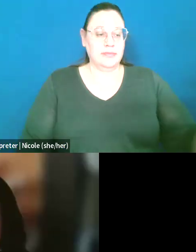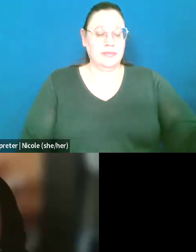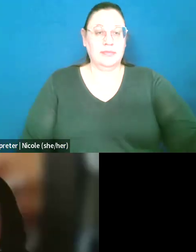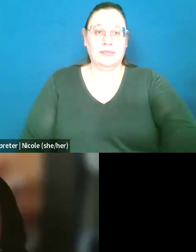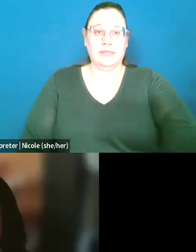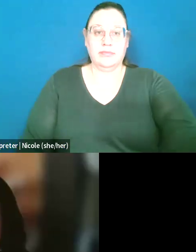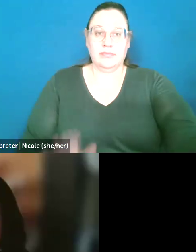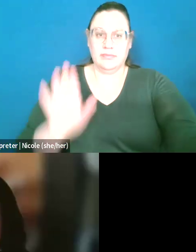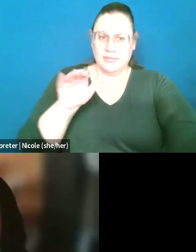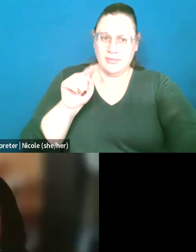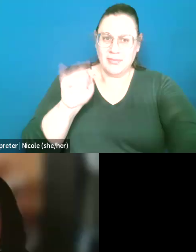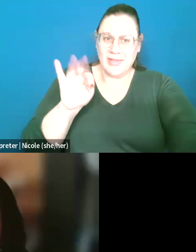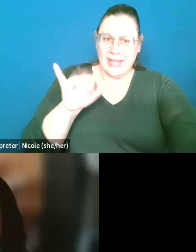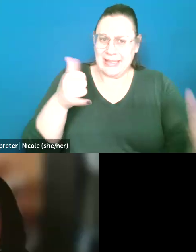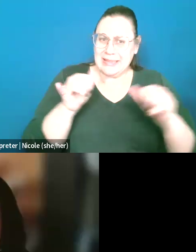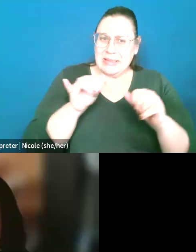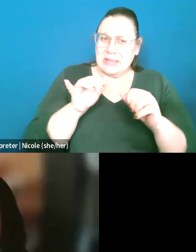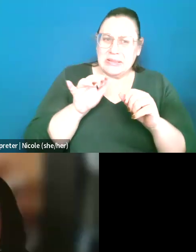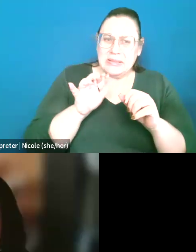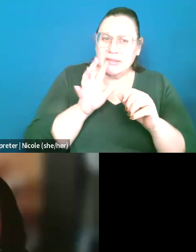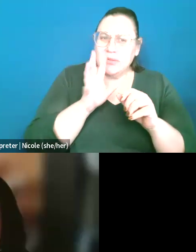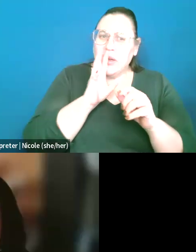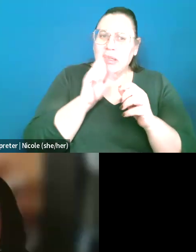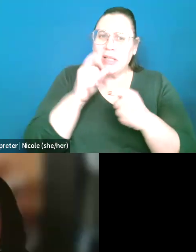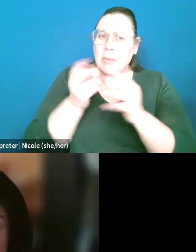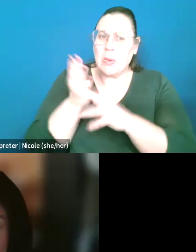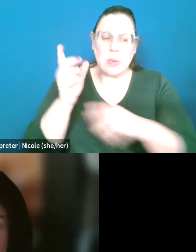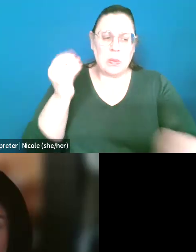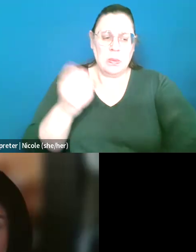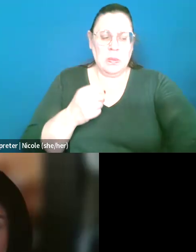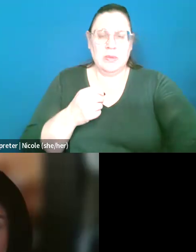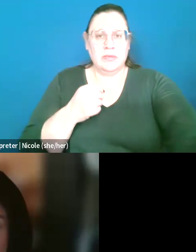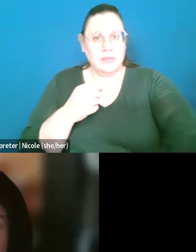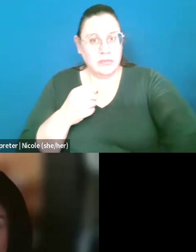Tiffany, if you're speaking, you're not coming through.